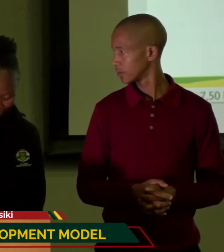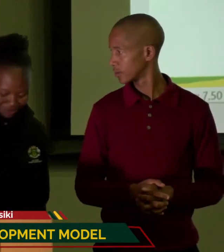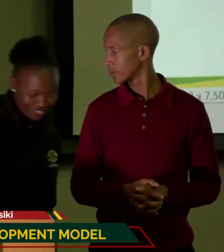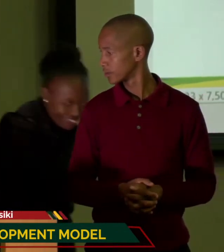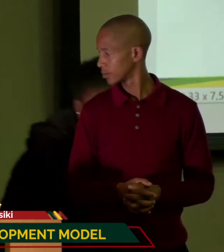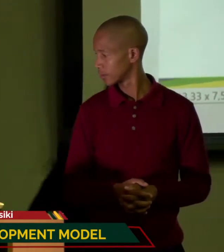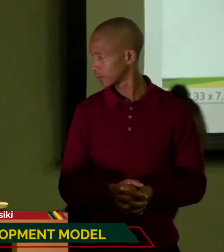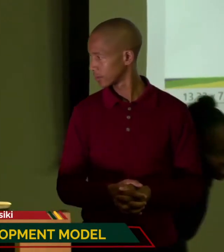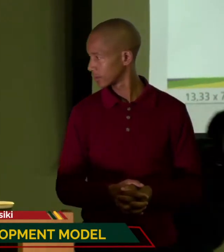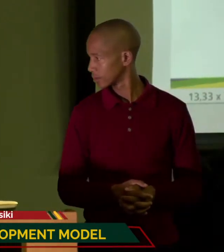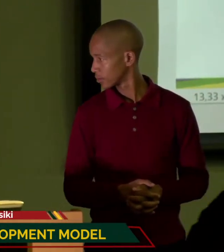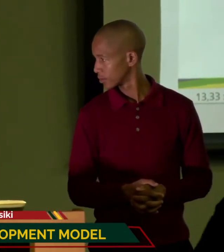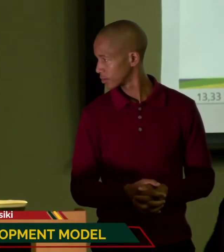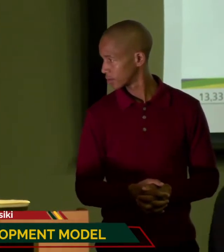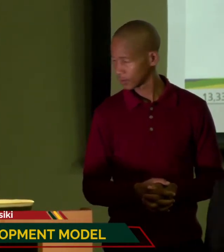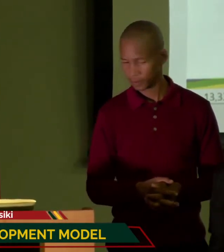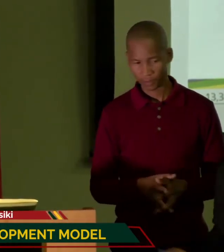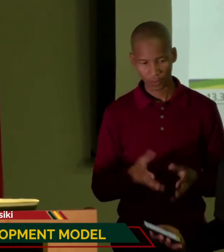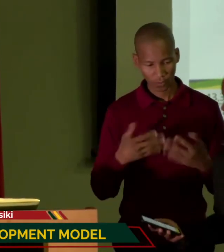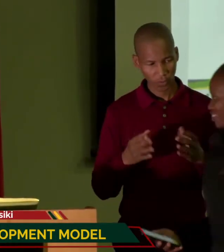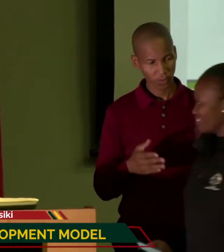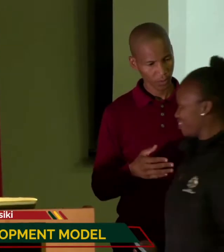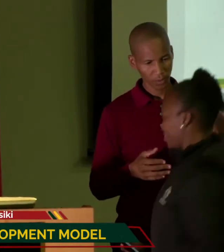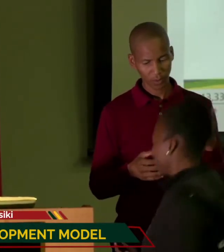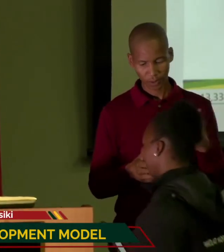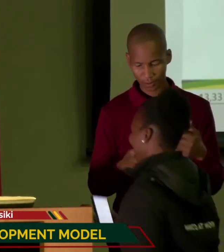ndixabeke ndinje vula ke le nto yiza